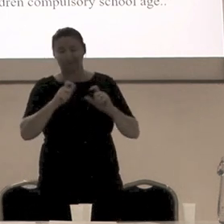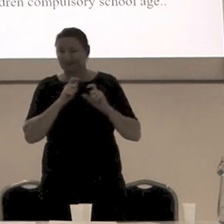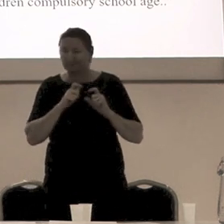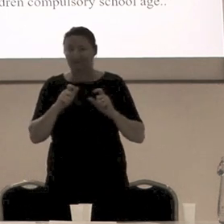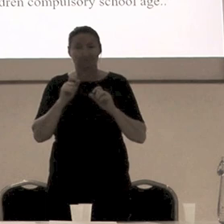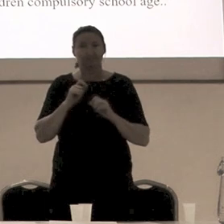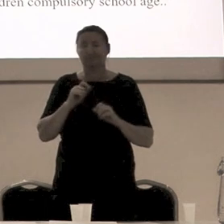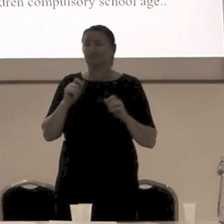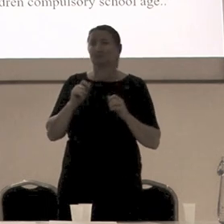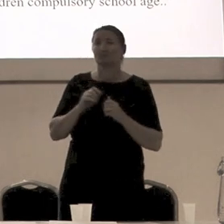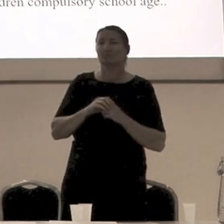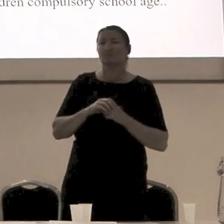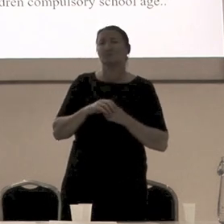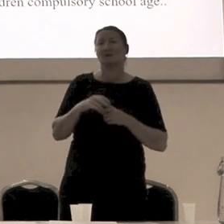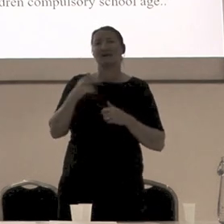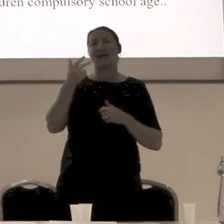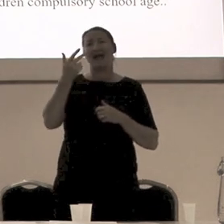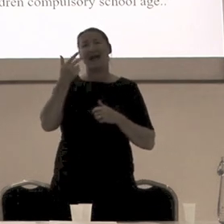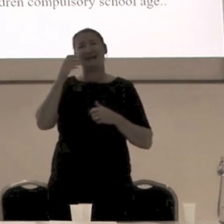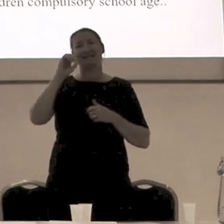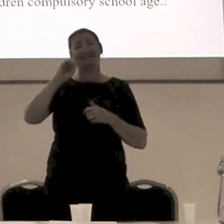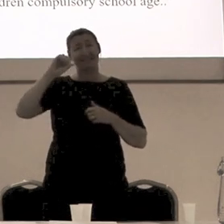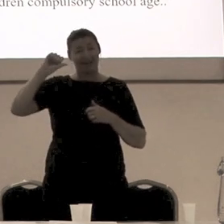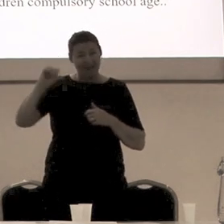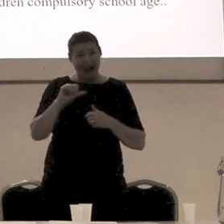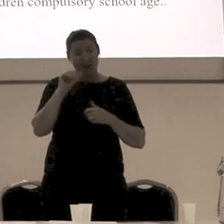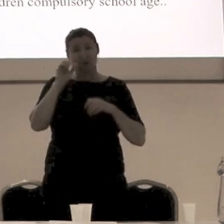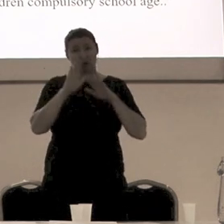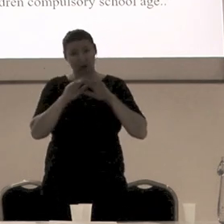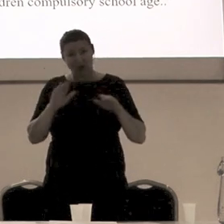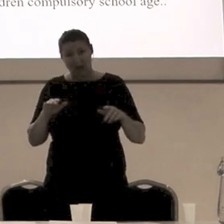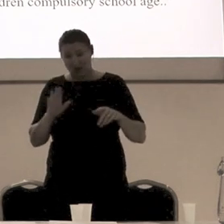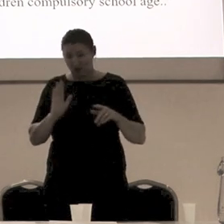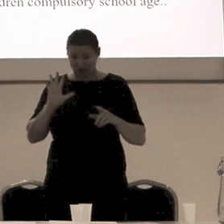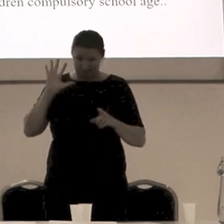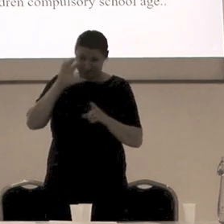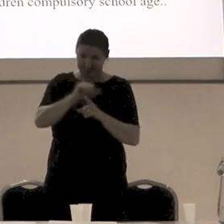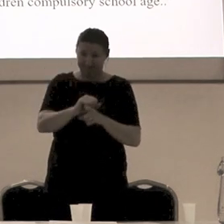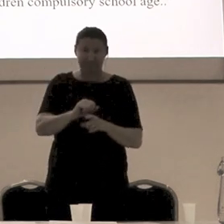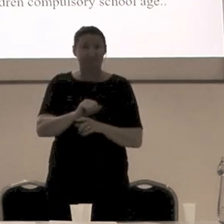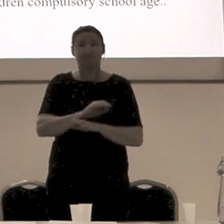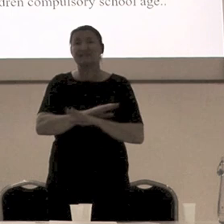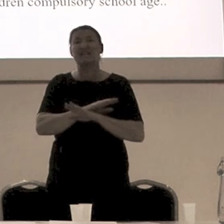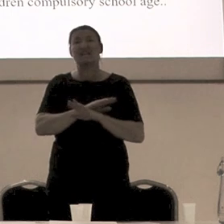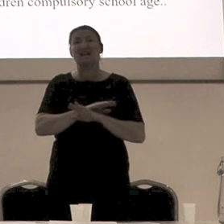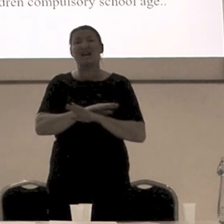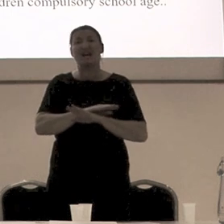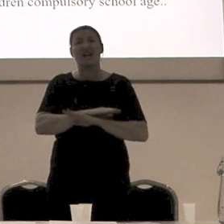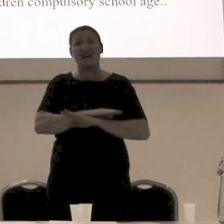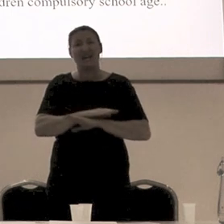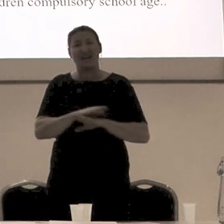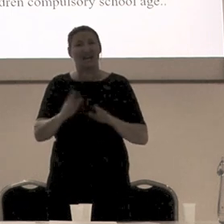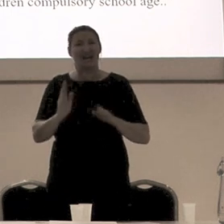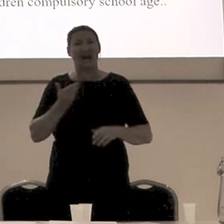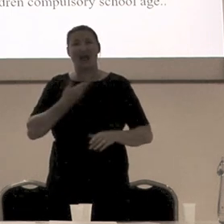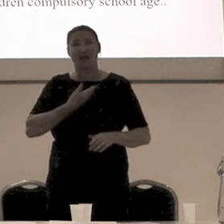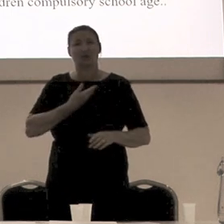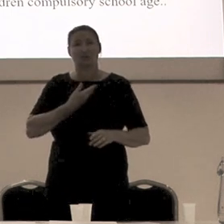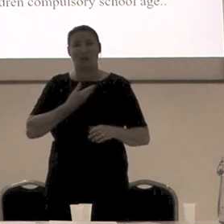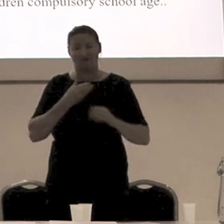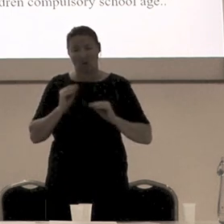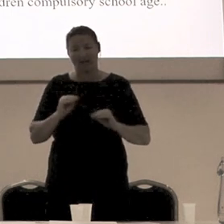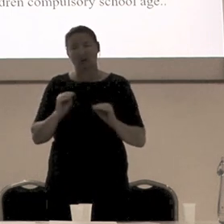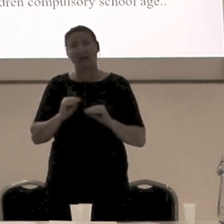of children, about 80,000 in England, who were deemed ineducable. And this went